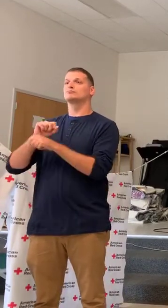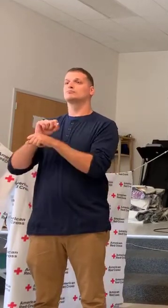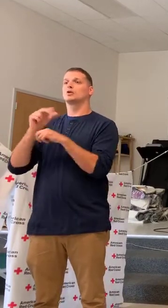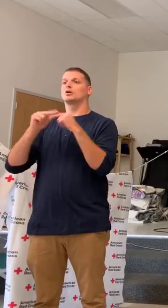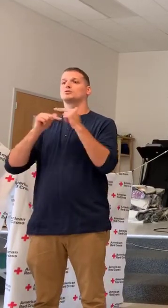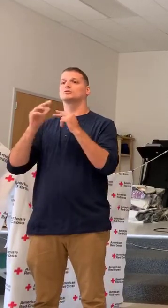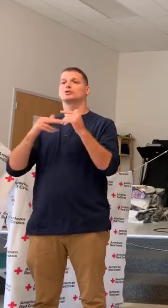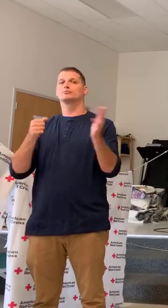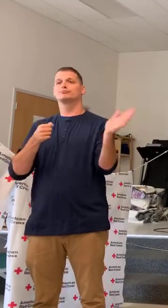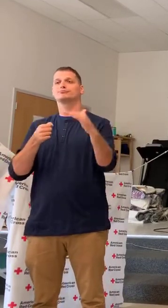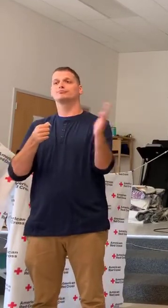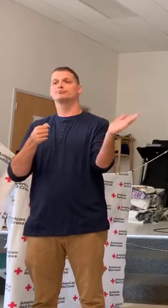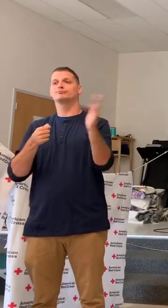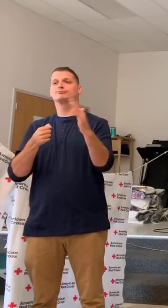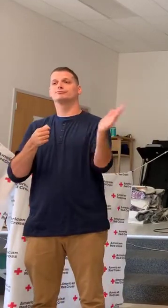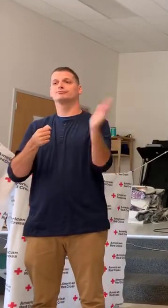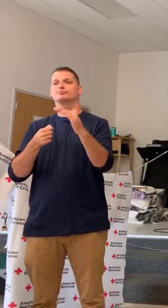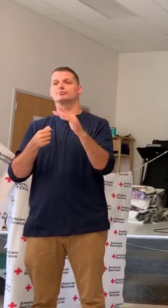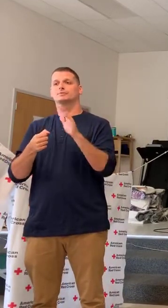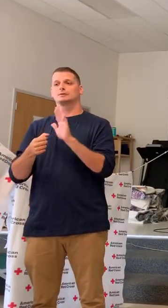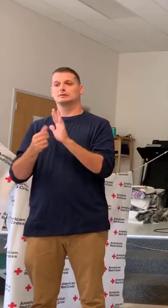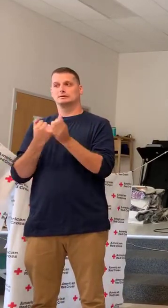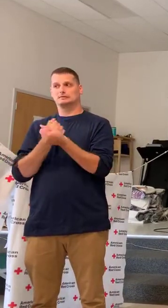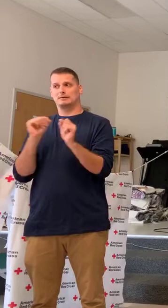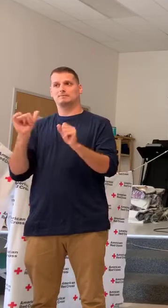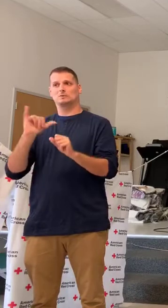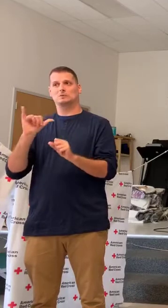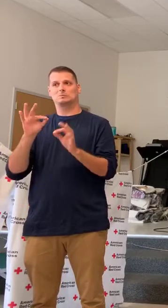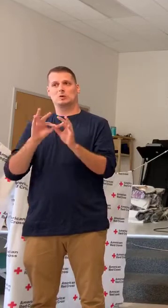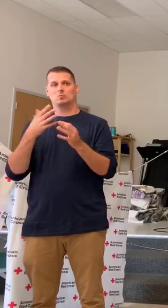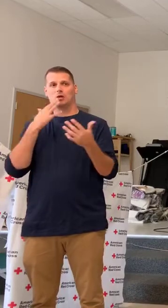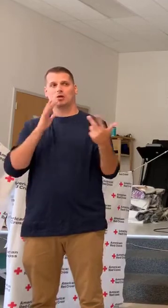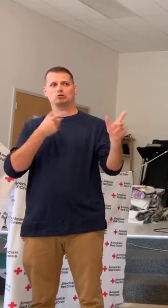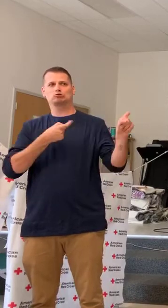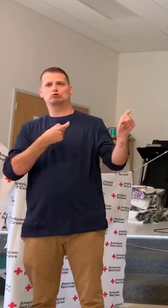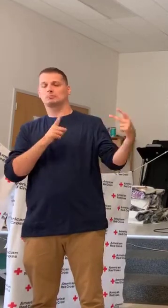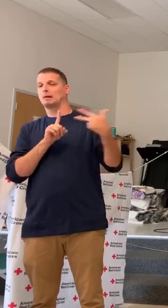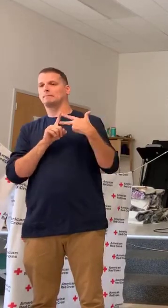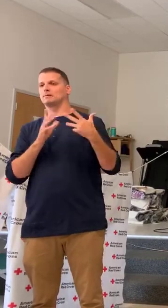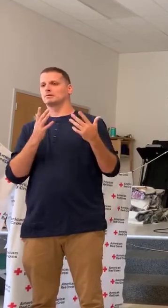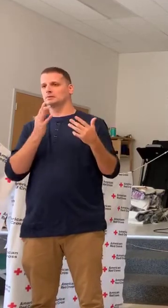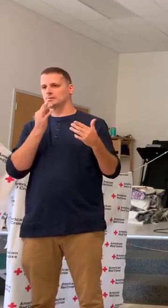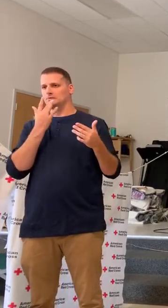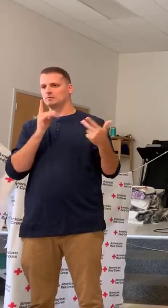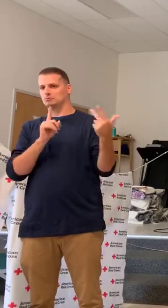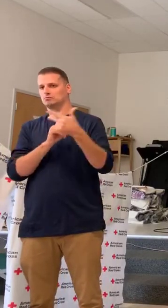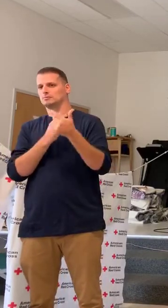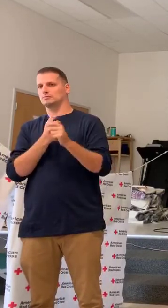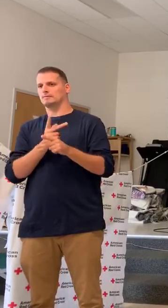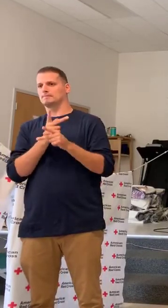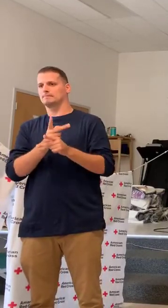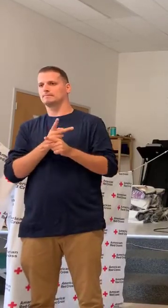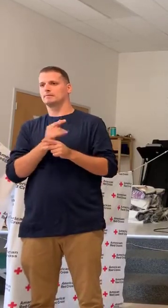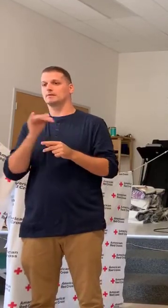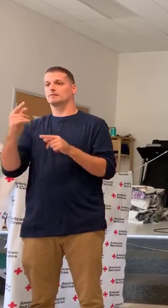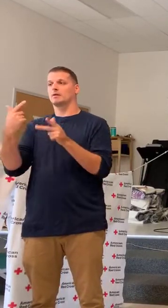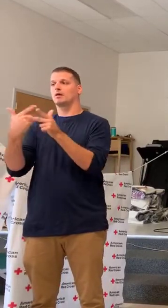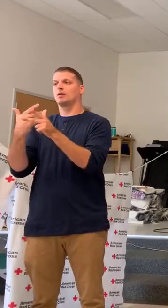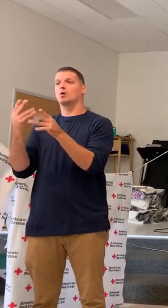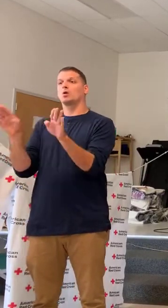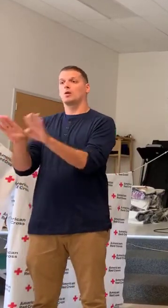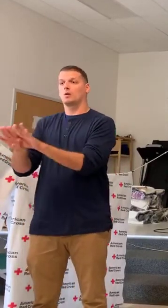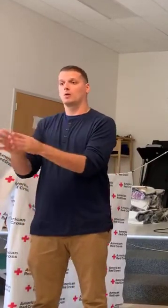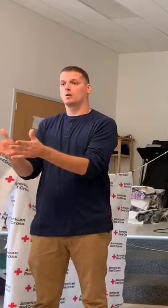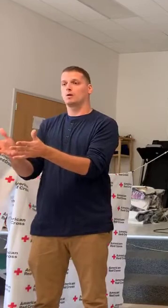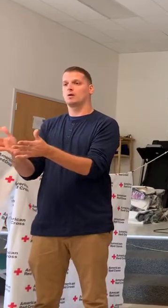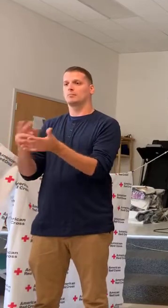that highway. We keep that shut down like it was, those kids aren't getting to school. So we take all that into account and look